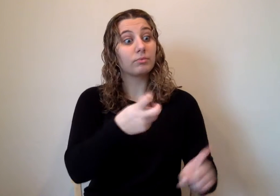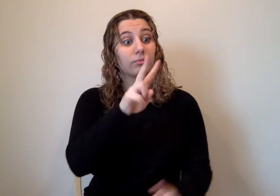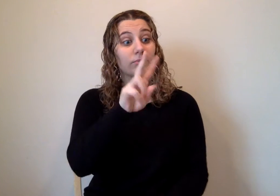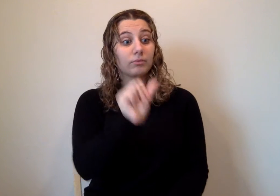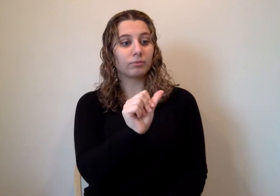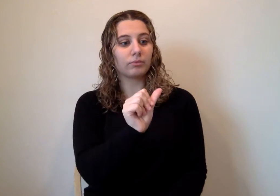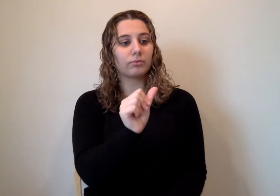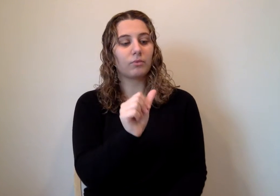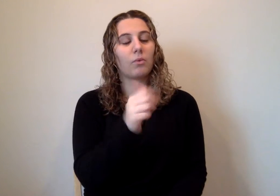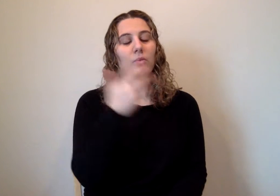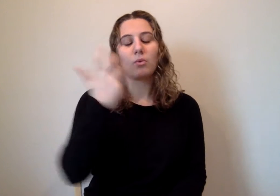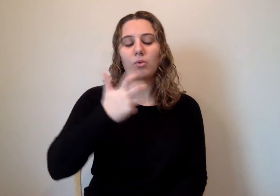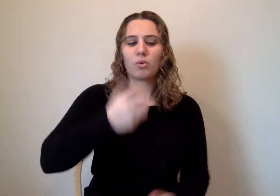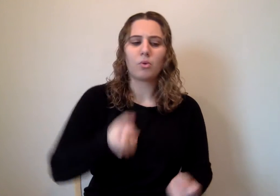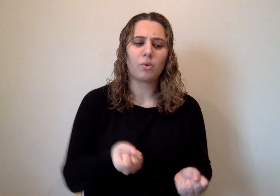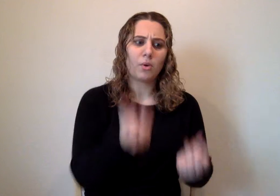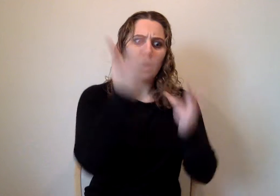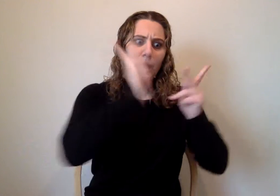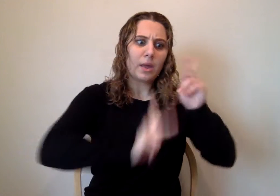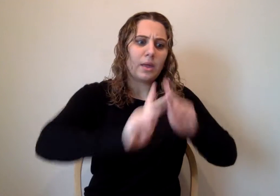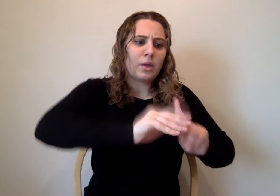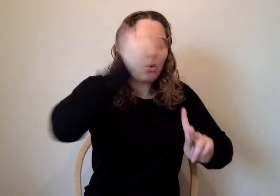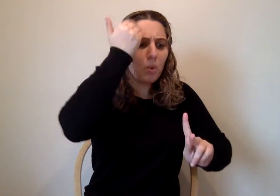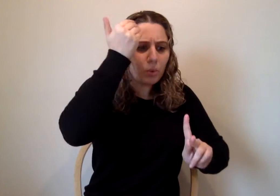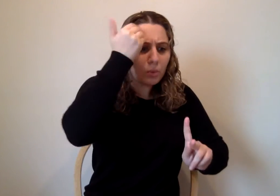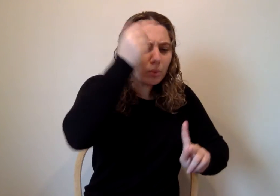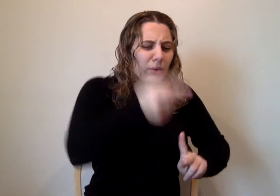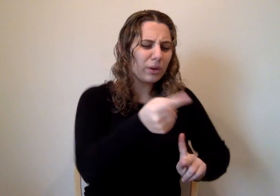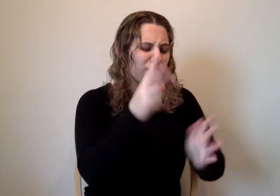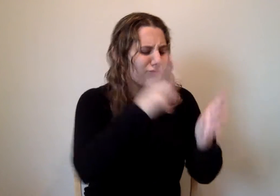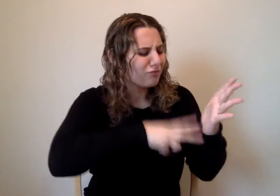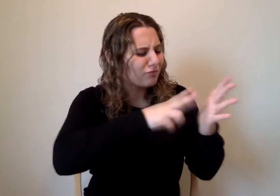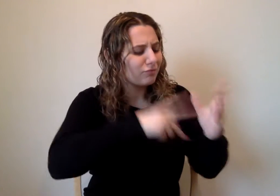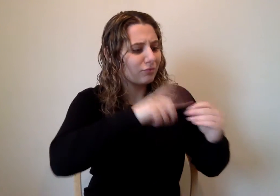widely read, highly respected, and very humane.